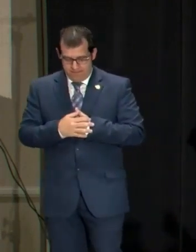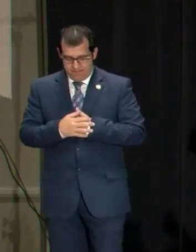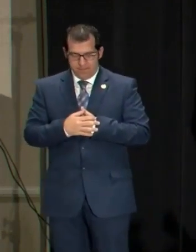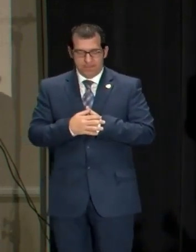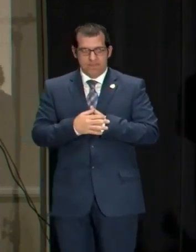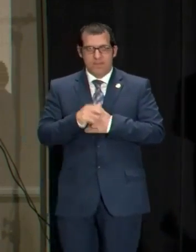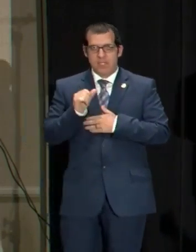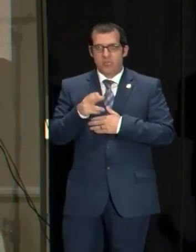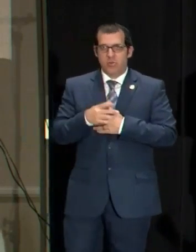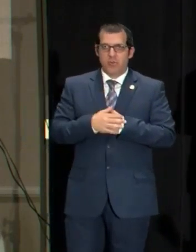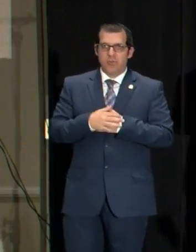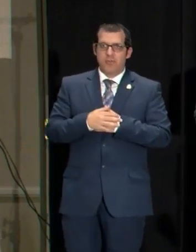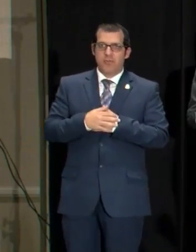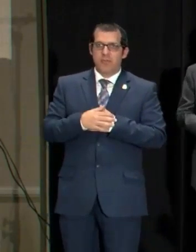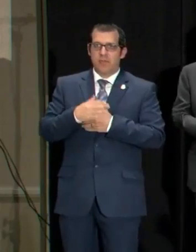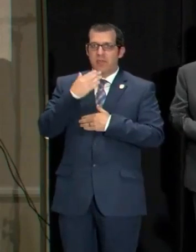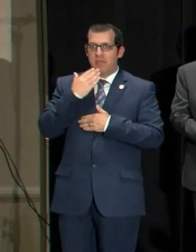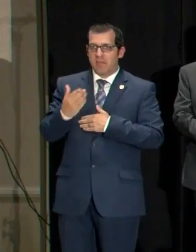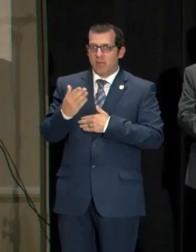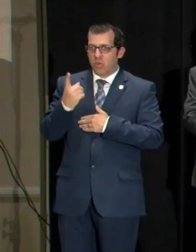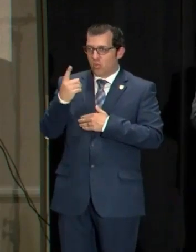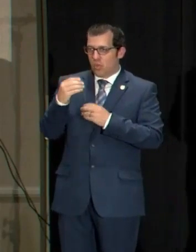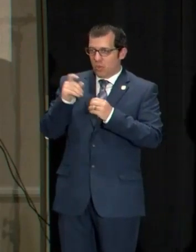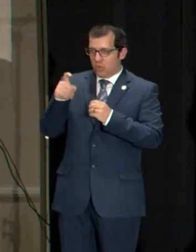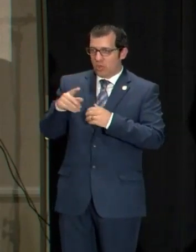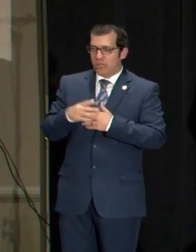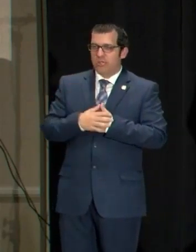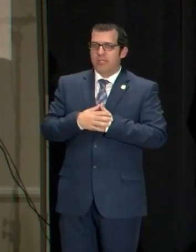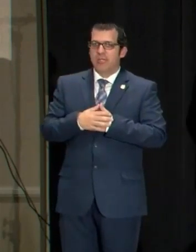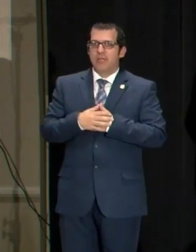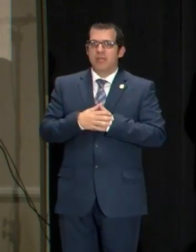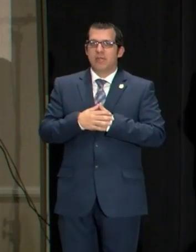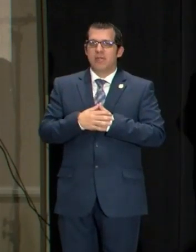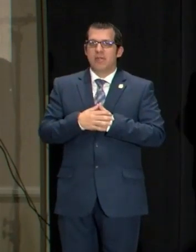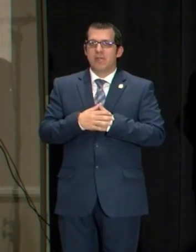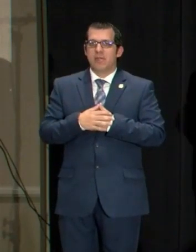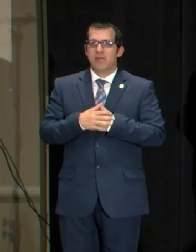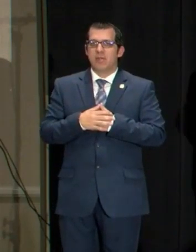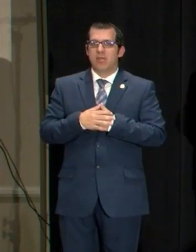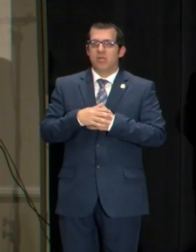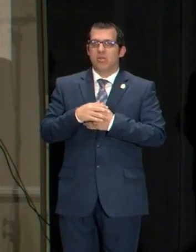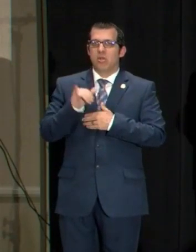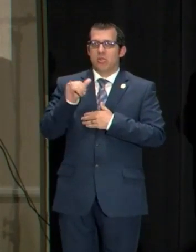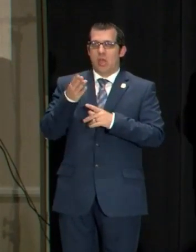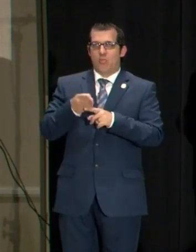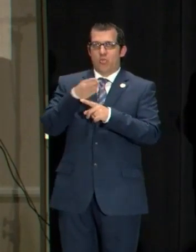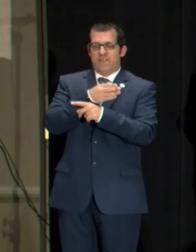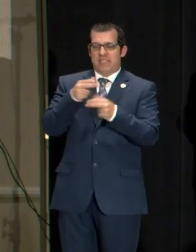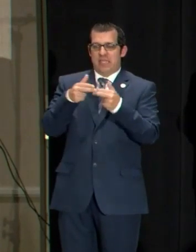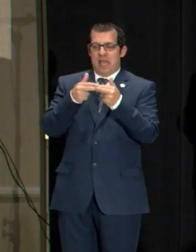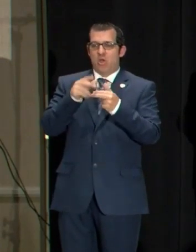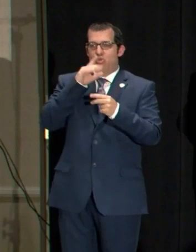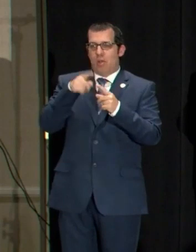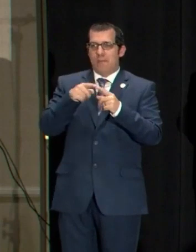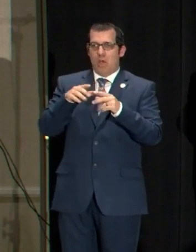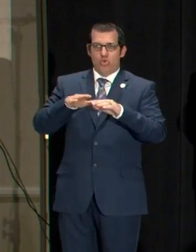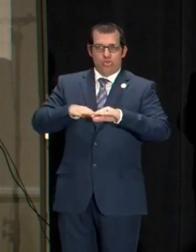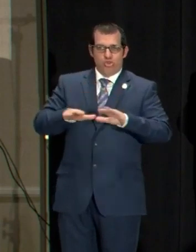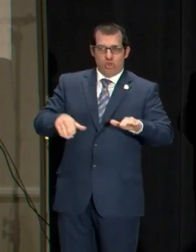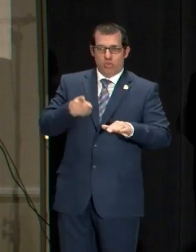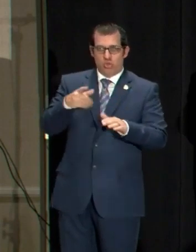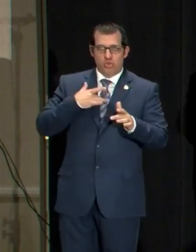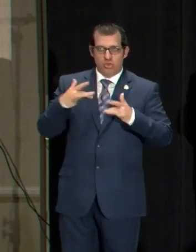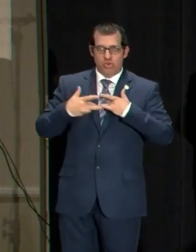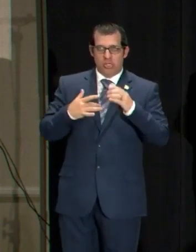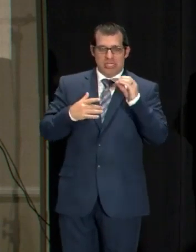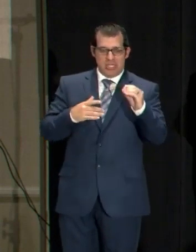All right. Yes, sir. Yeah. Thank you for one more question. So on the previous slide, you talked about how you were concerned about